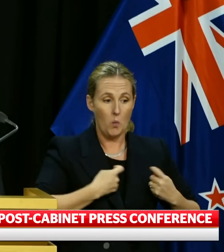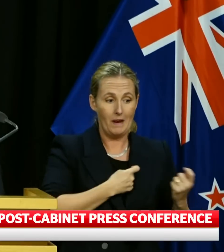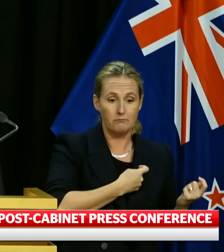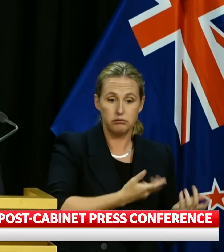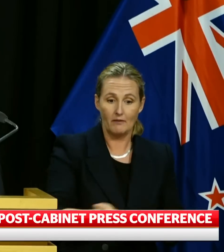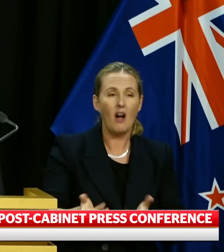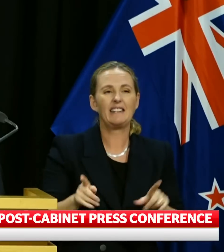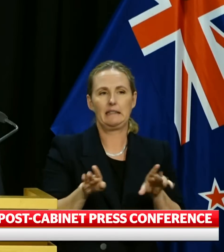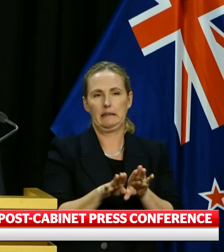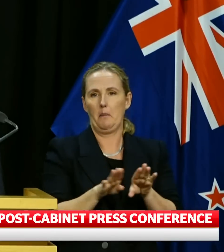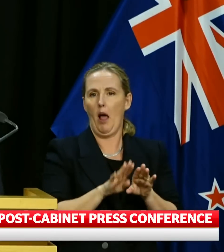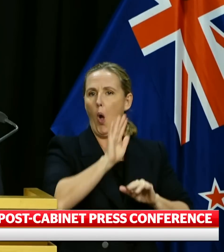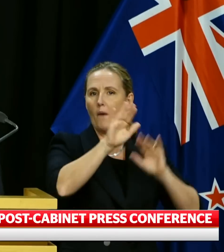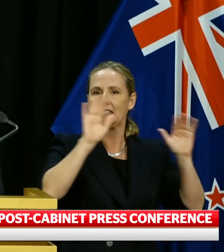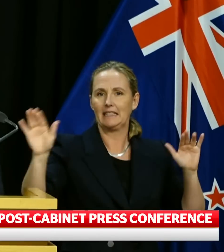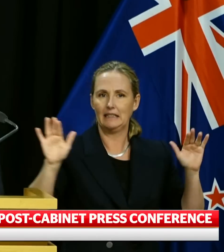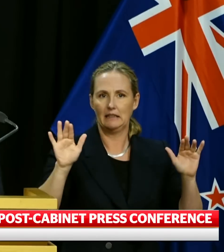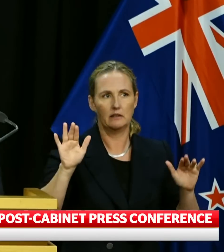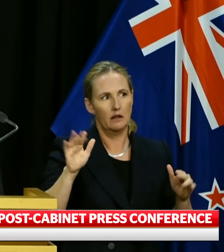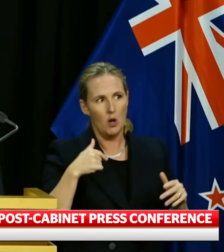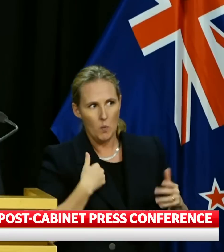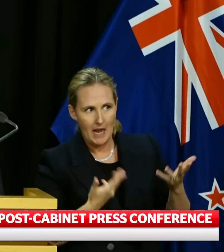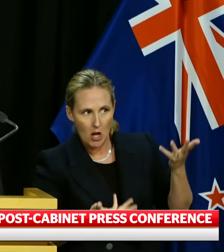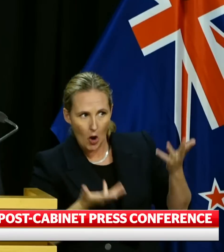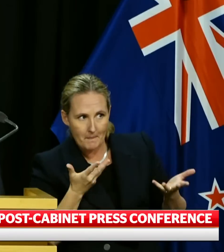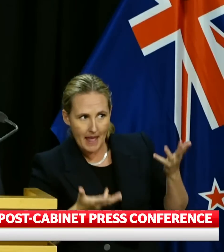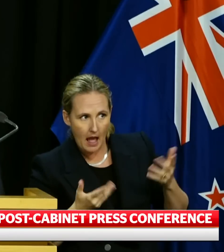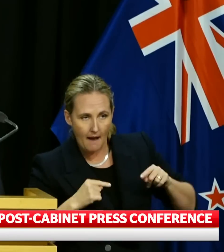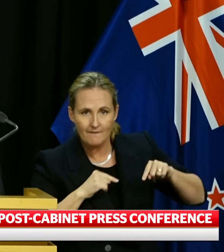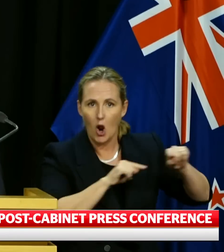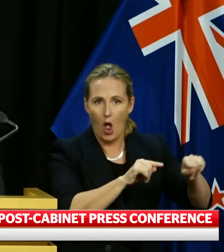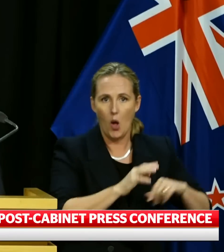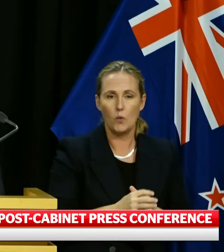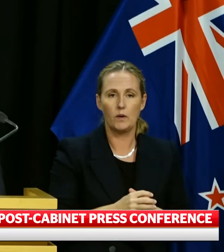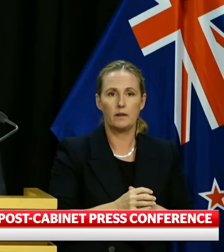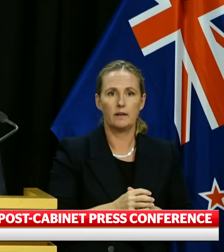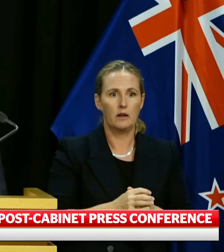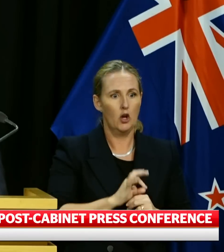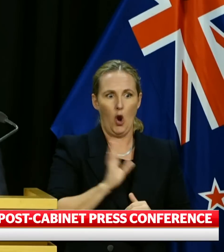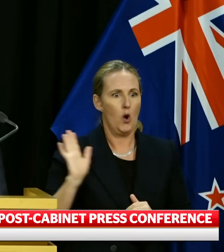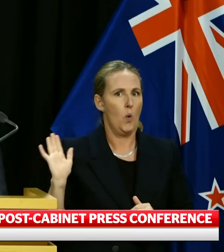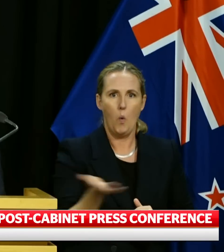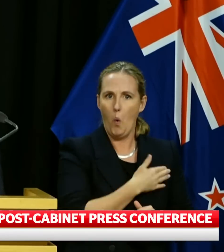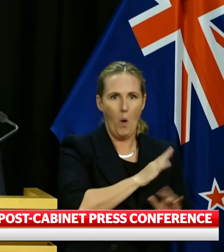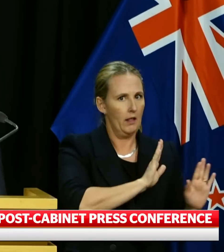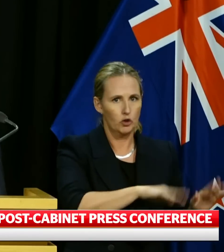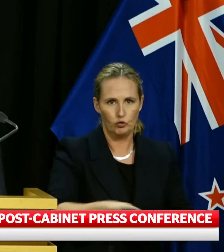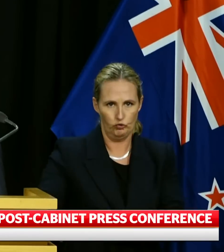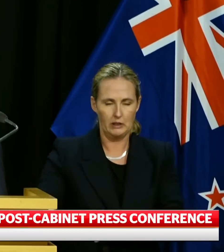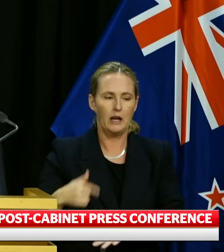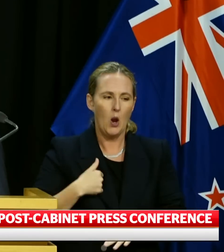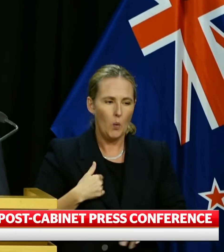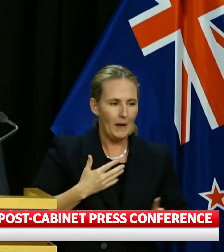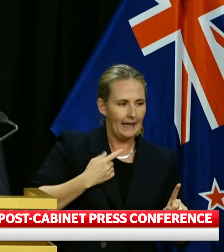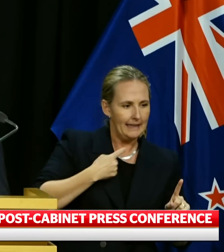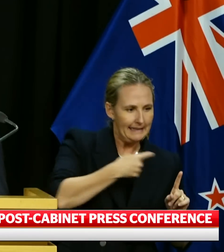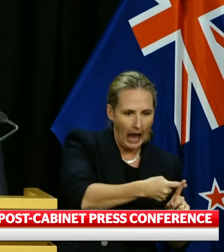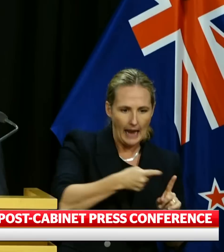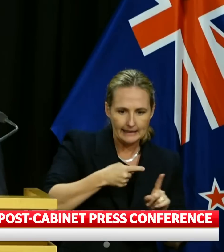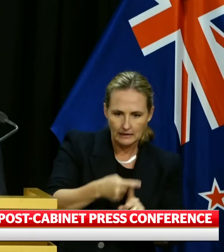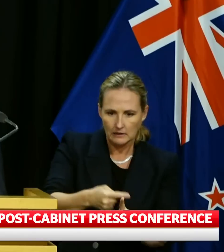would, typically compare notes with, which is it's not across the board. It is more targeted, based